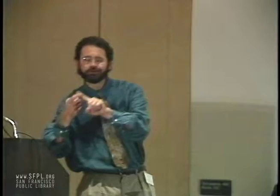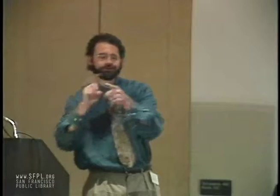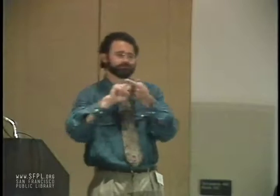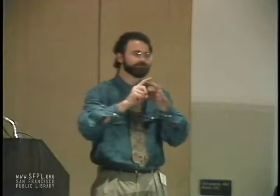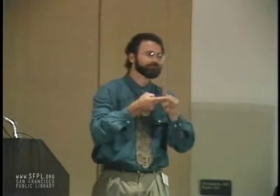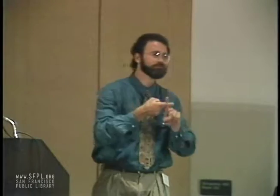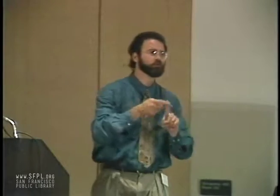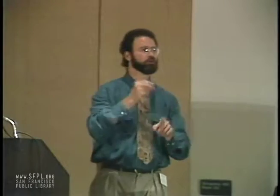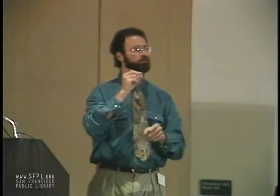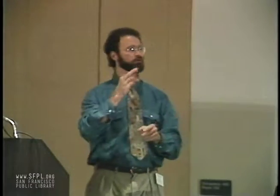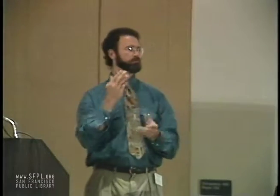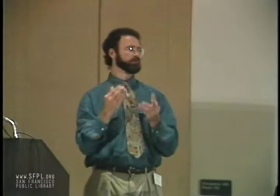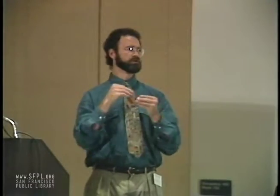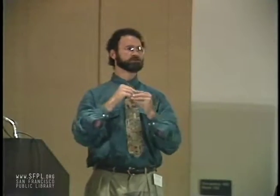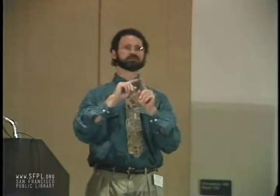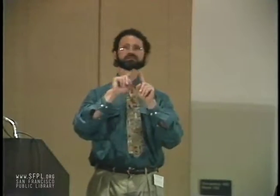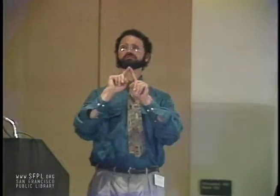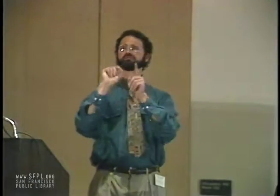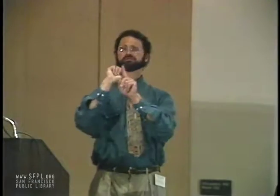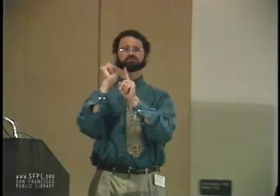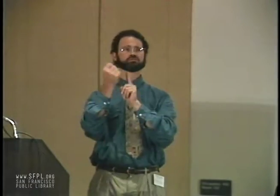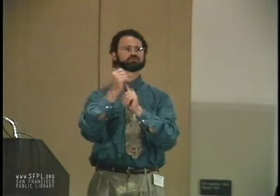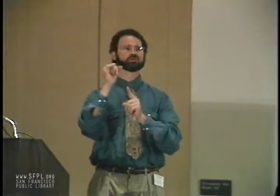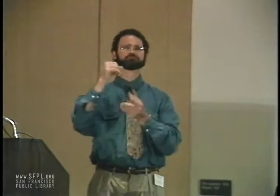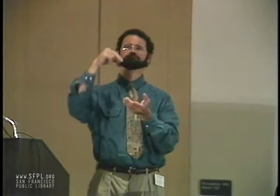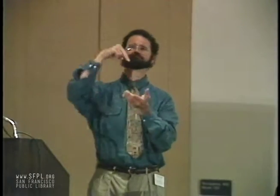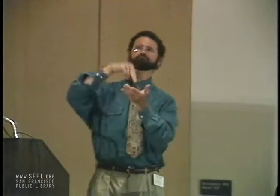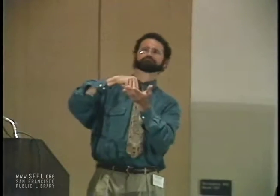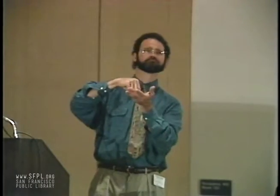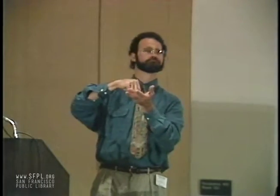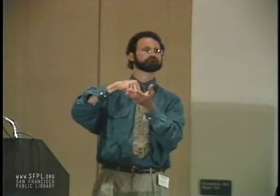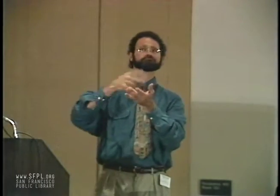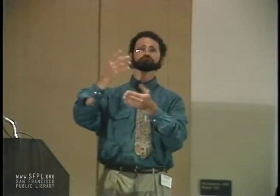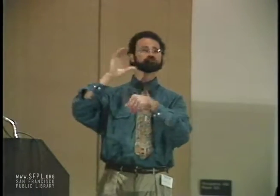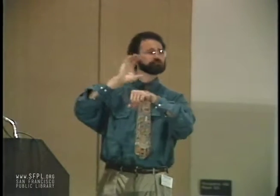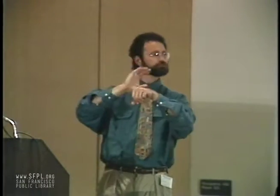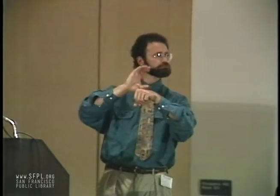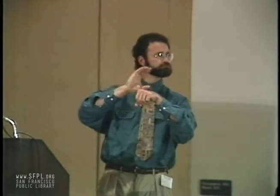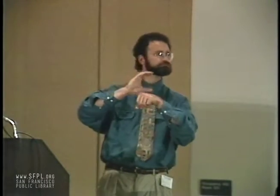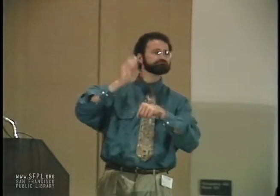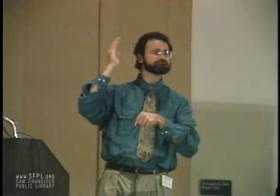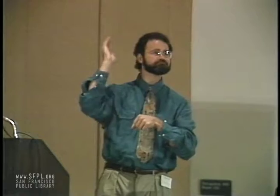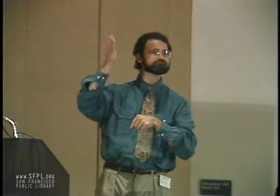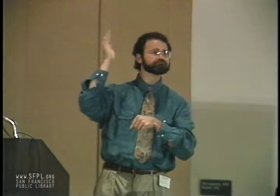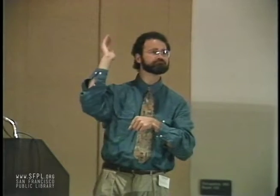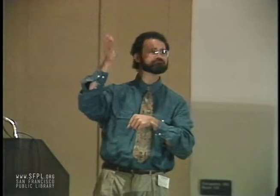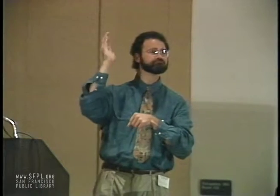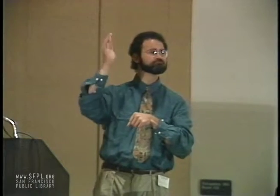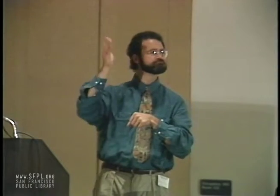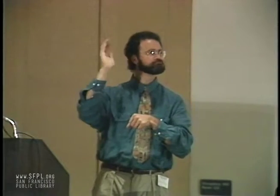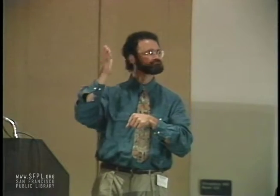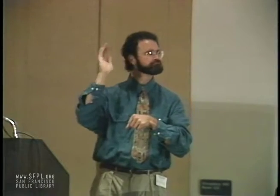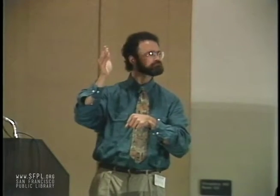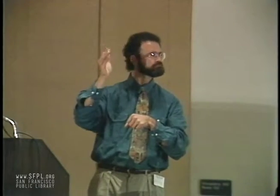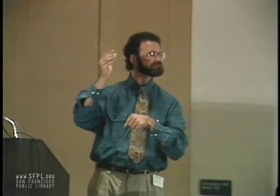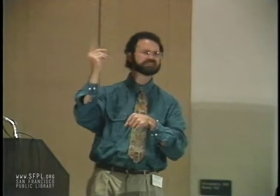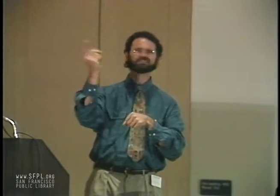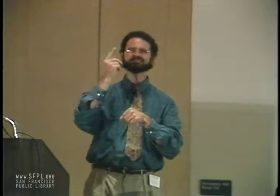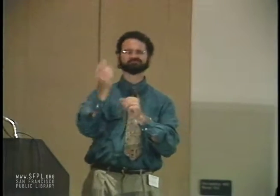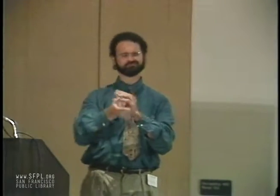be shared from friend to friend, or perhaps in different situations, such as a more formal situation, a sermon or a church